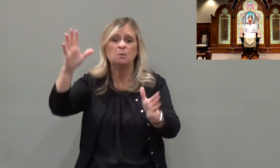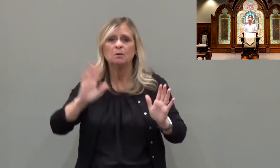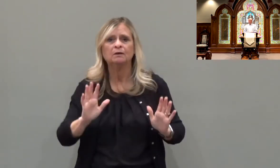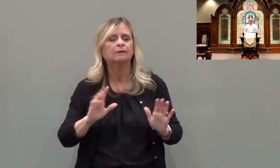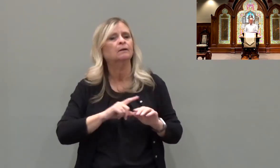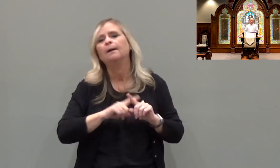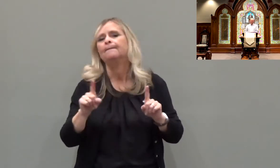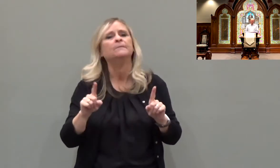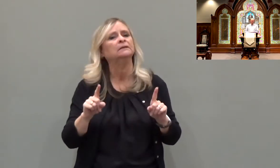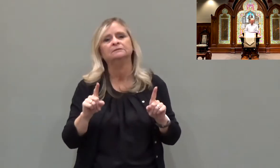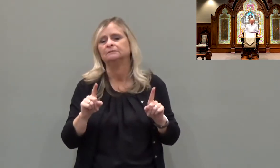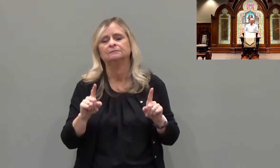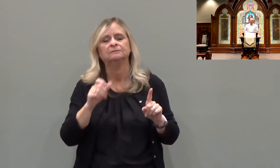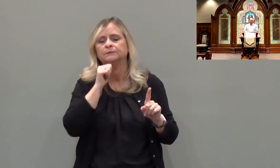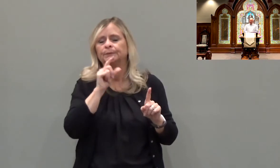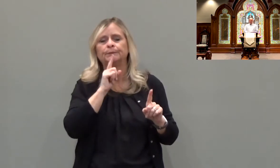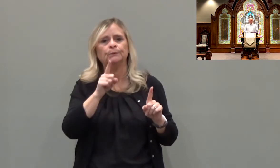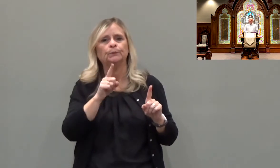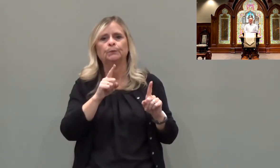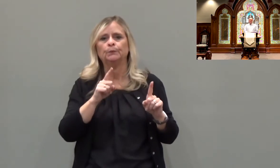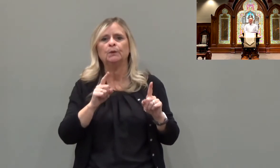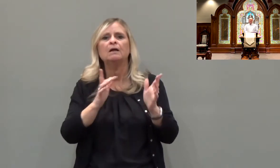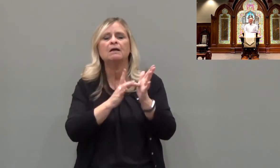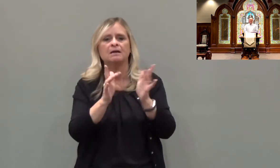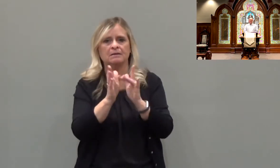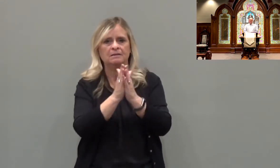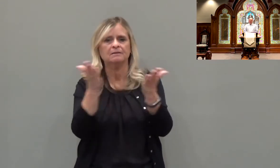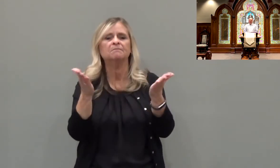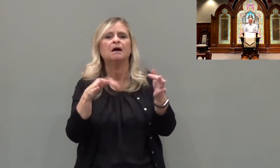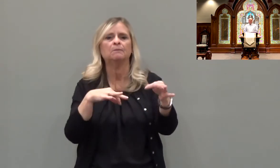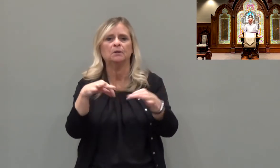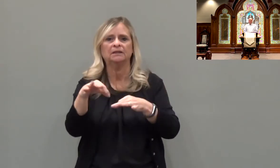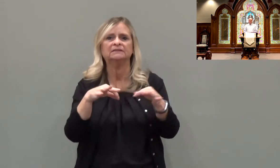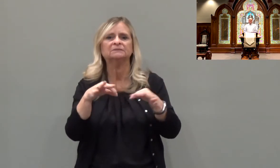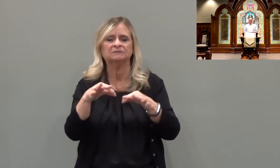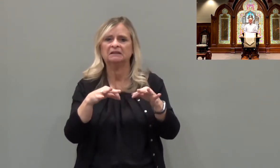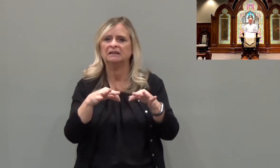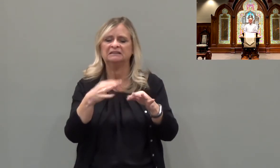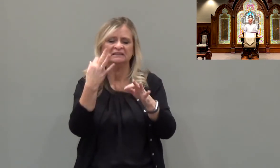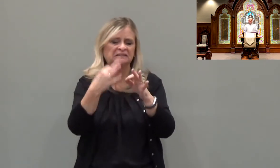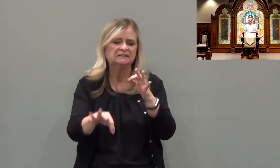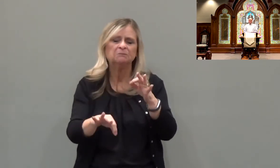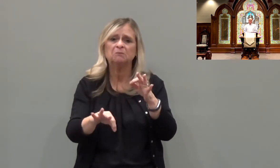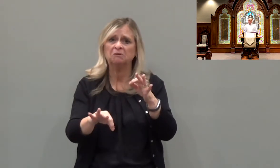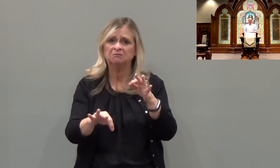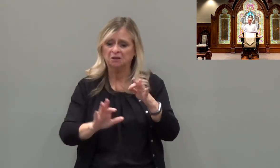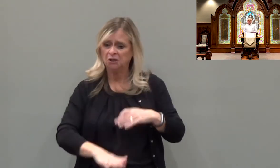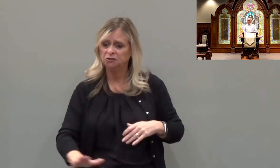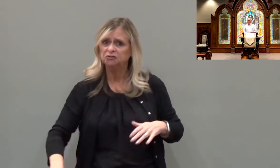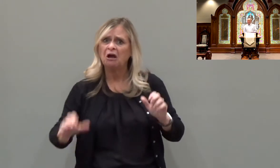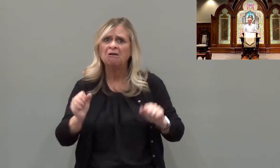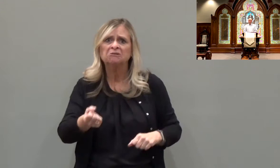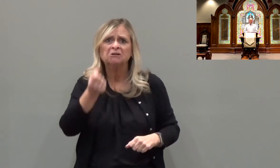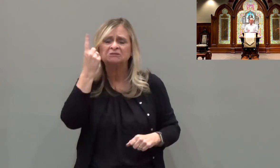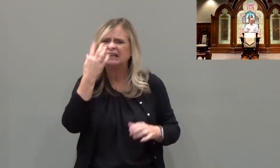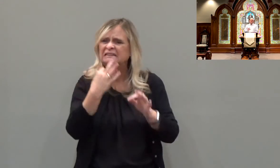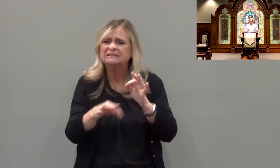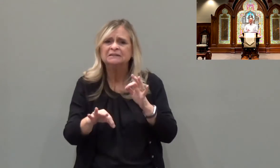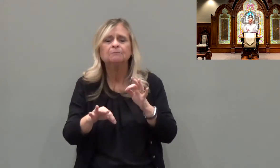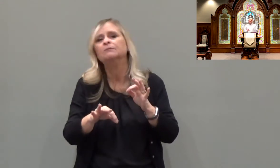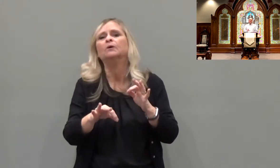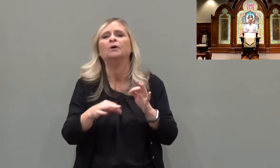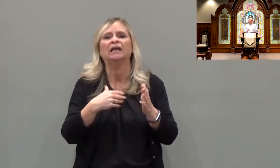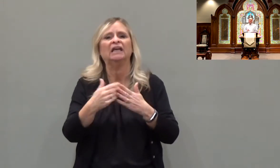the gospel is actually simple enough that a child can understand it, although the